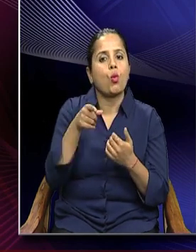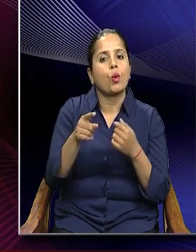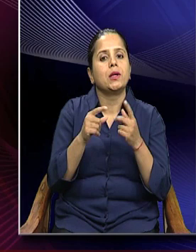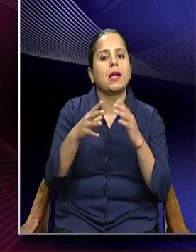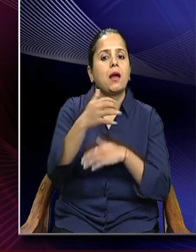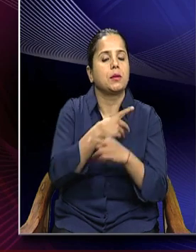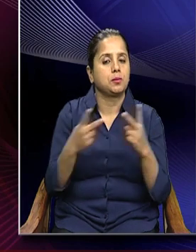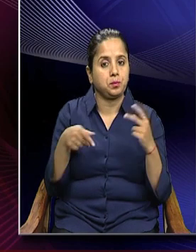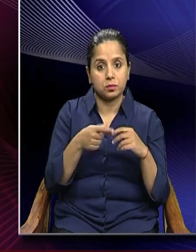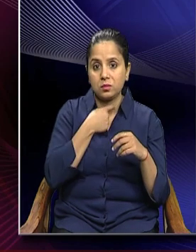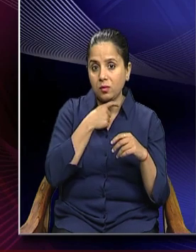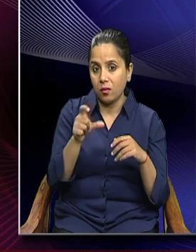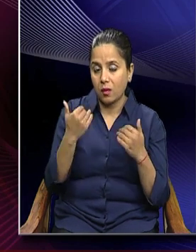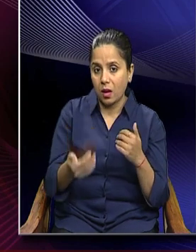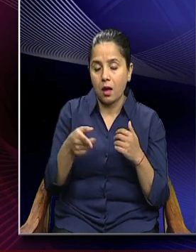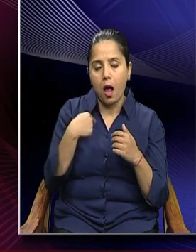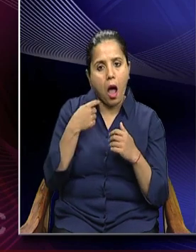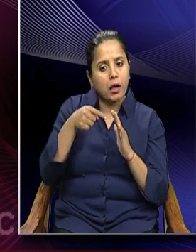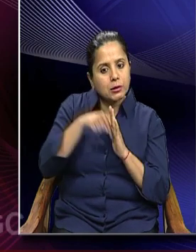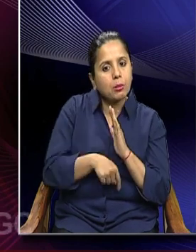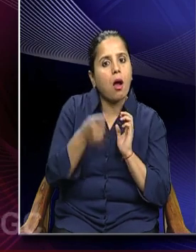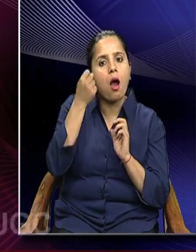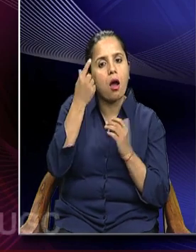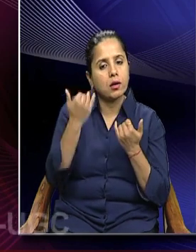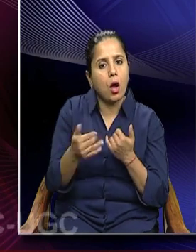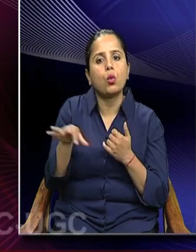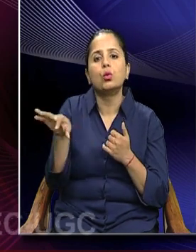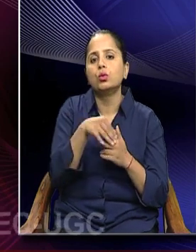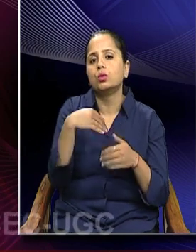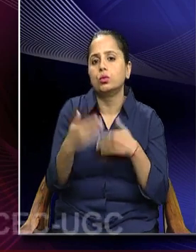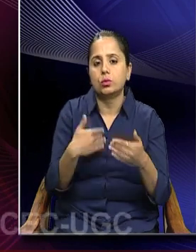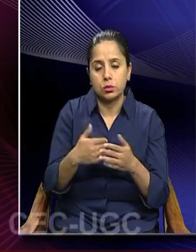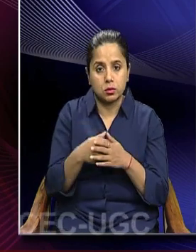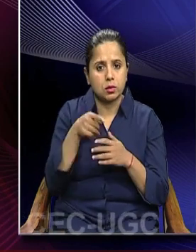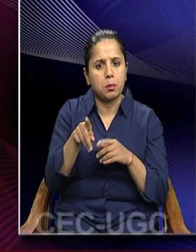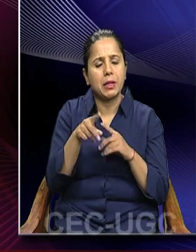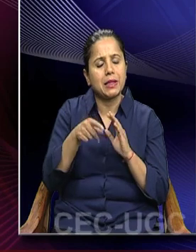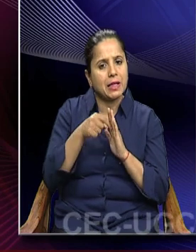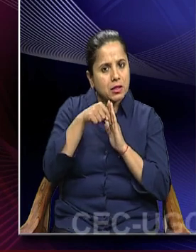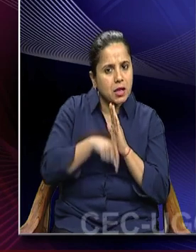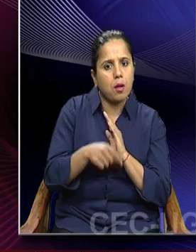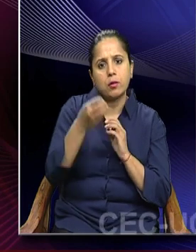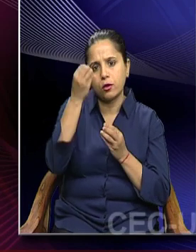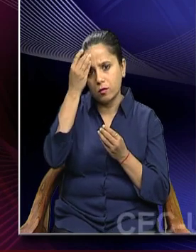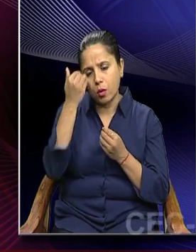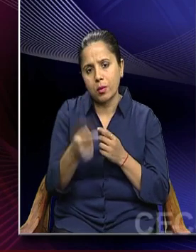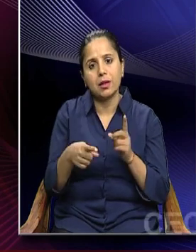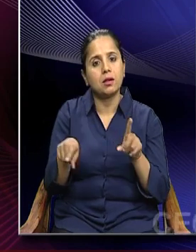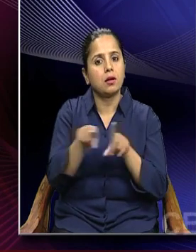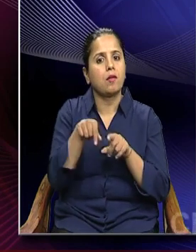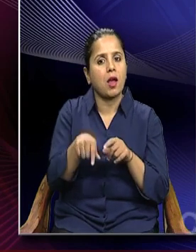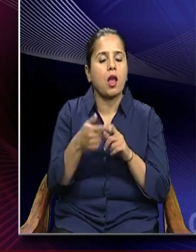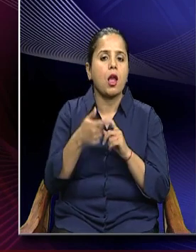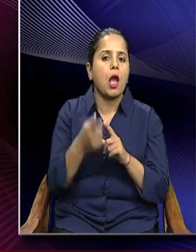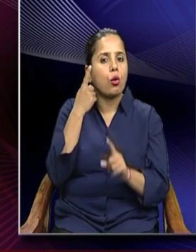data, cases that deepen our understanding are selected. So, in-depth information rich data is the goal